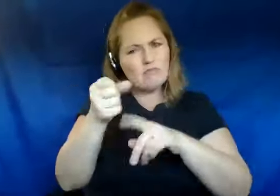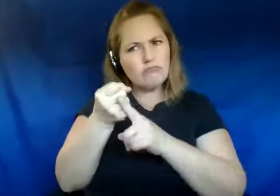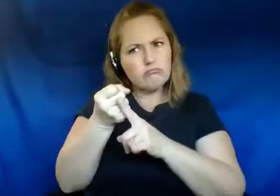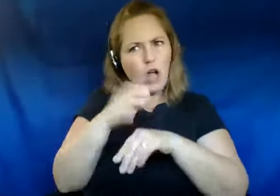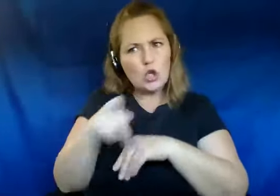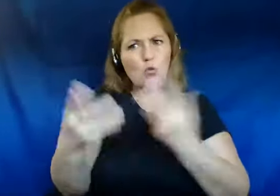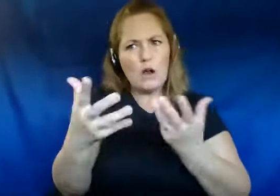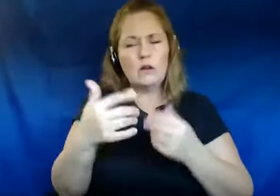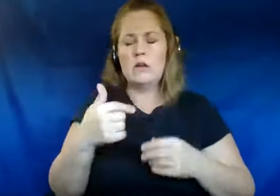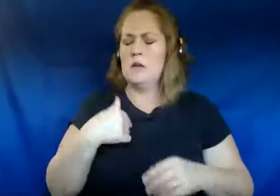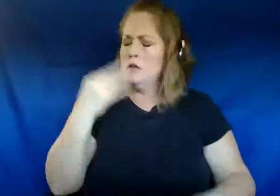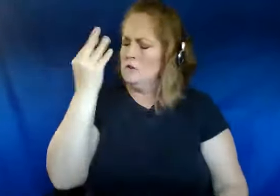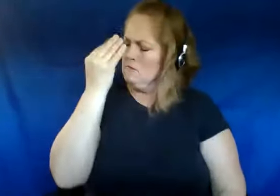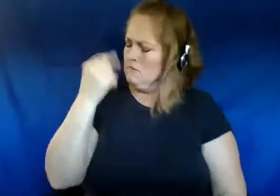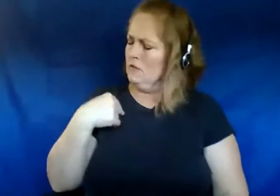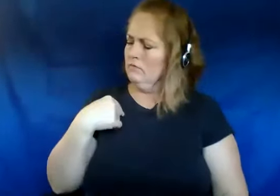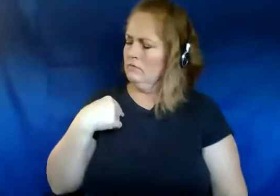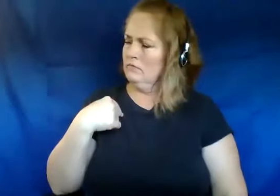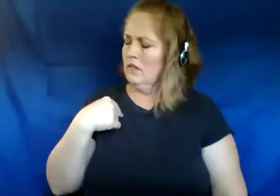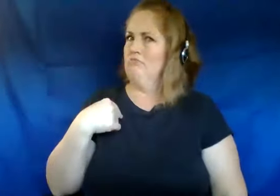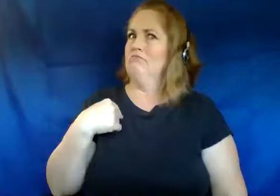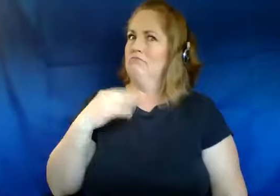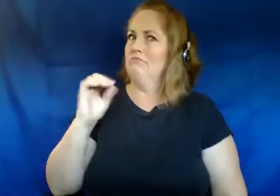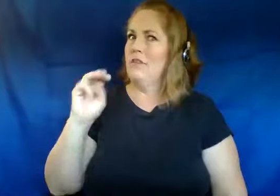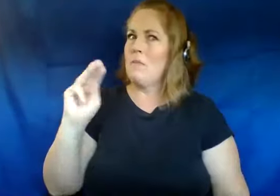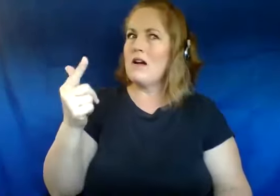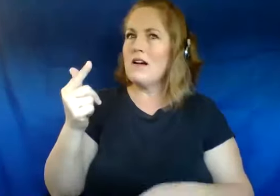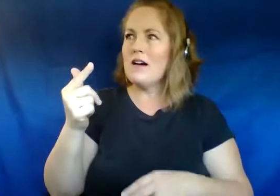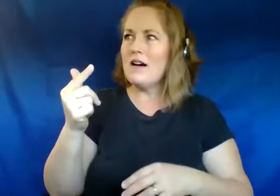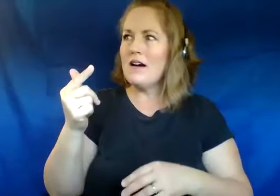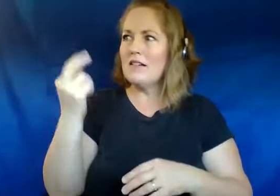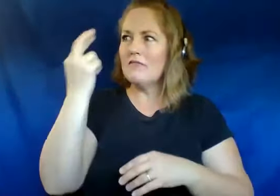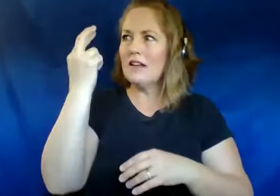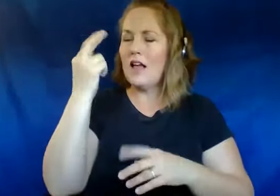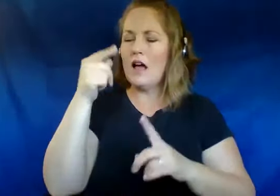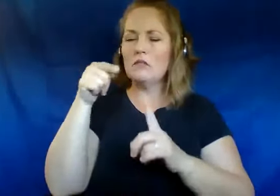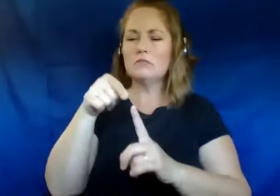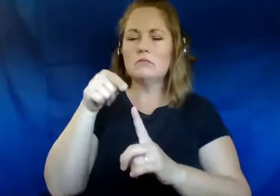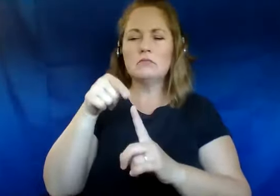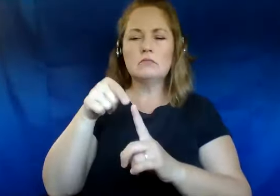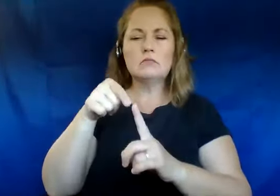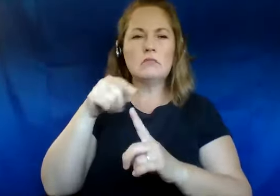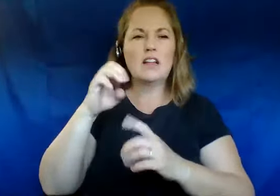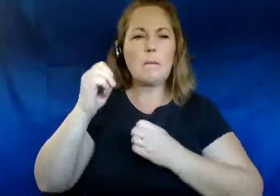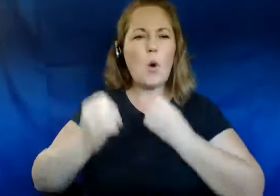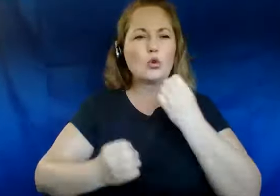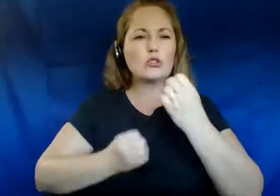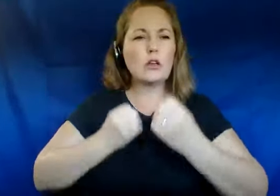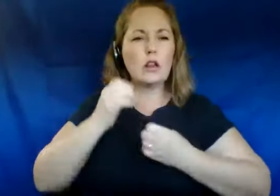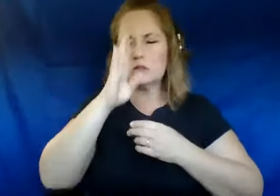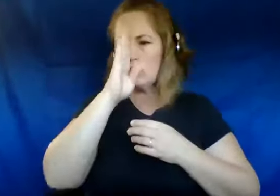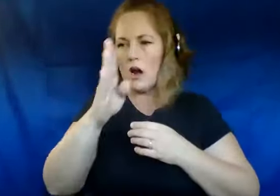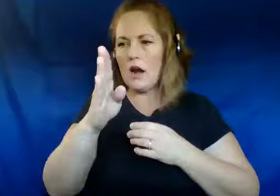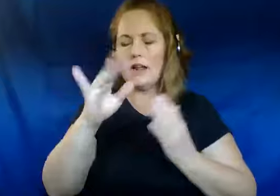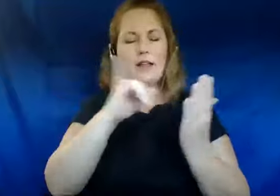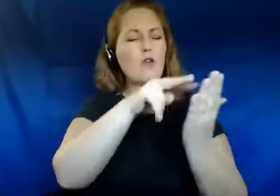I thought a minute and I said, oh my God, it's that emotional sobriety that I read in the language